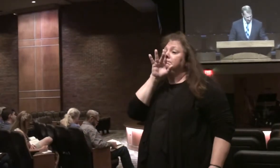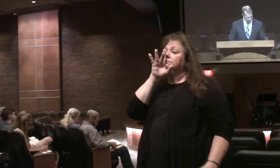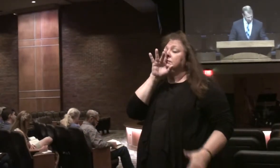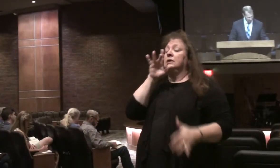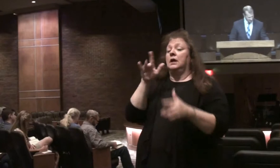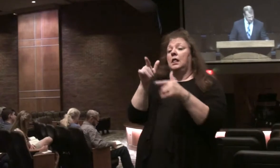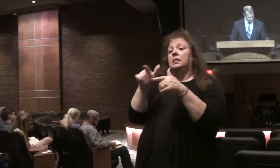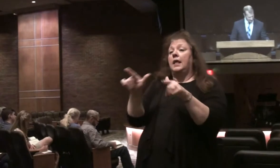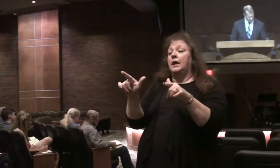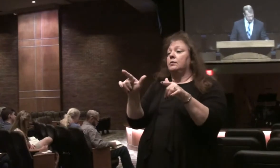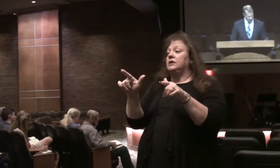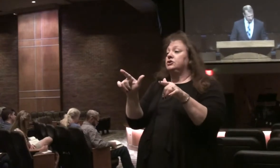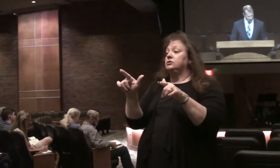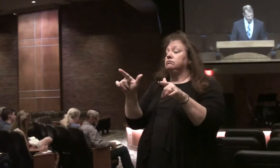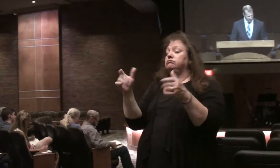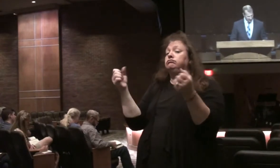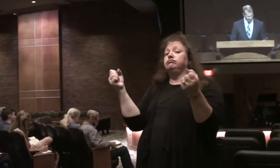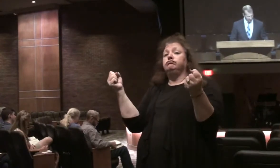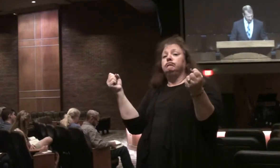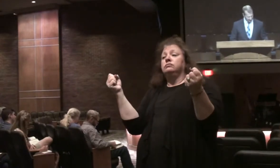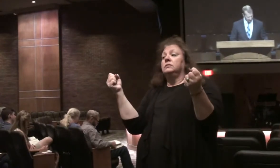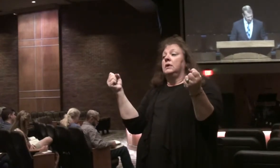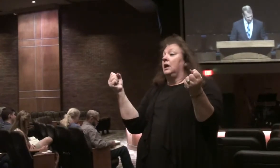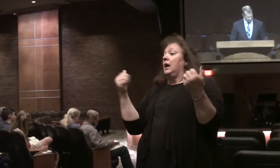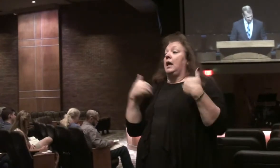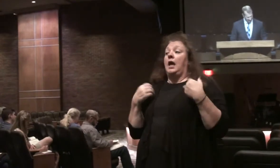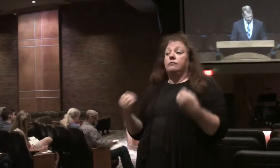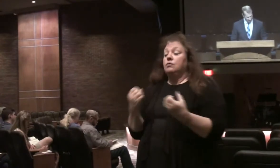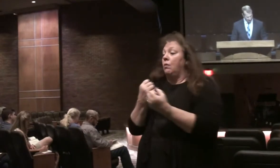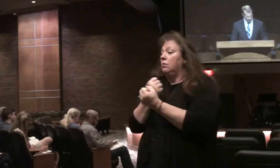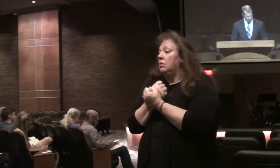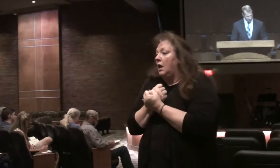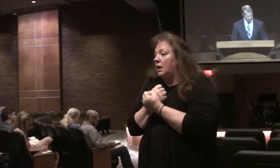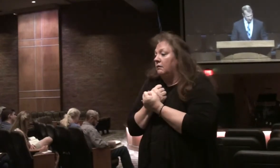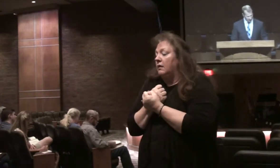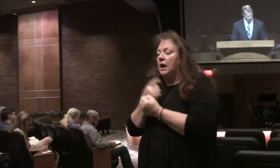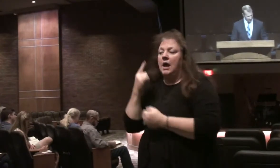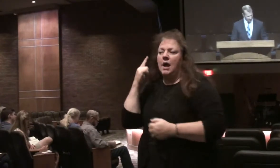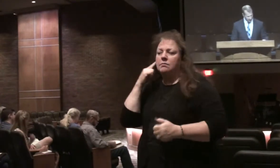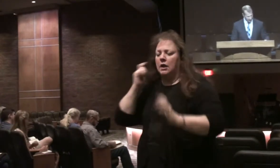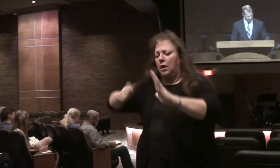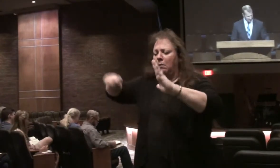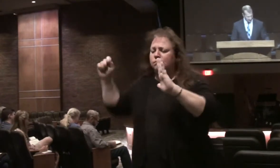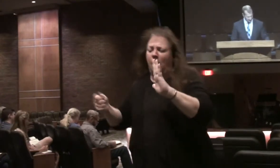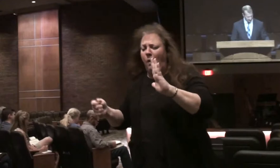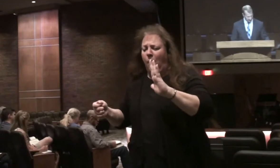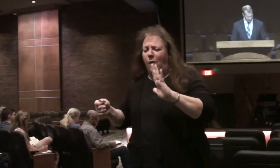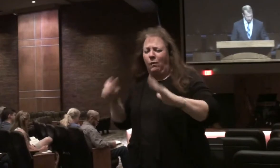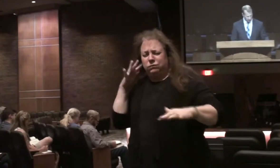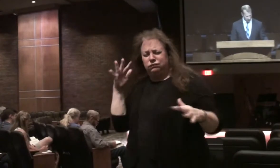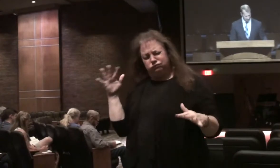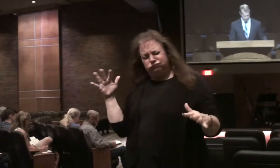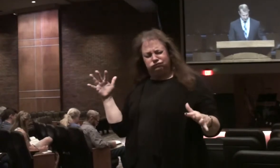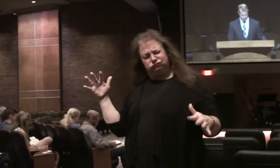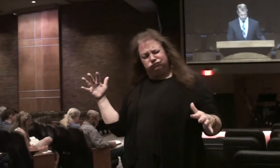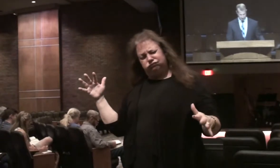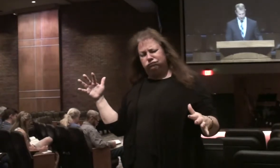of men or of angels and do not have love, I have become a noisy gong and a clanging